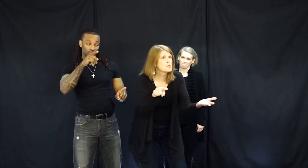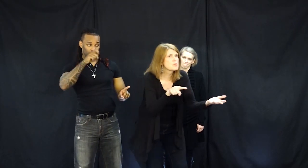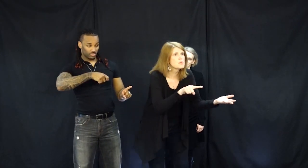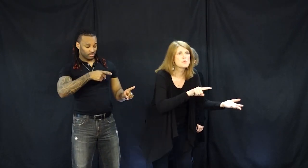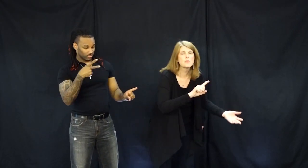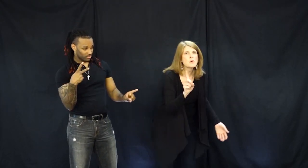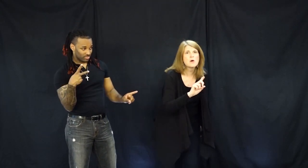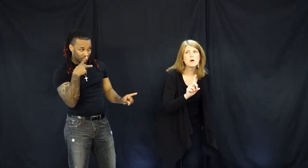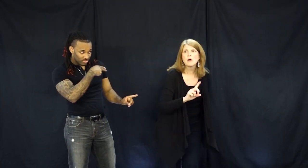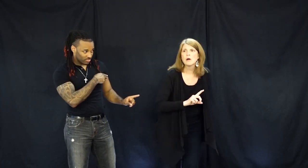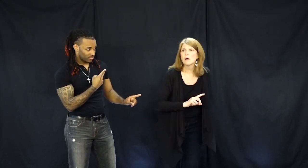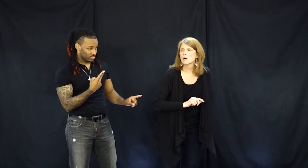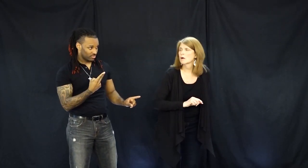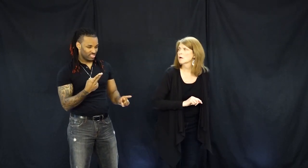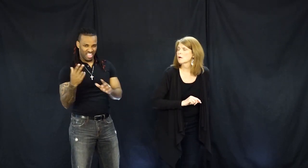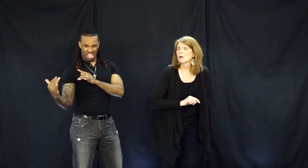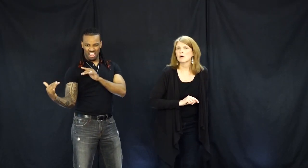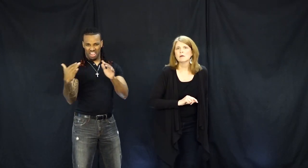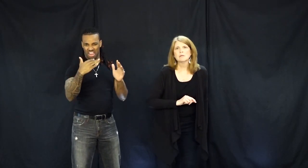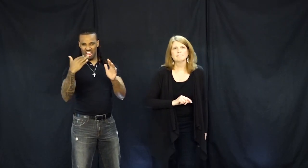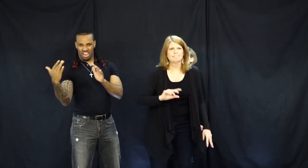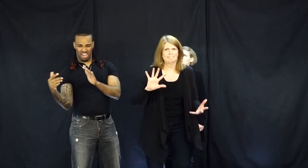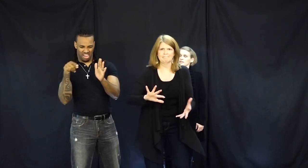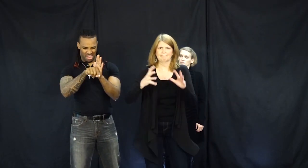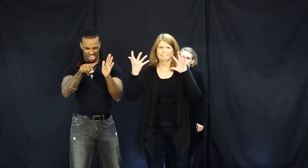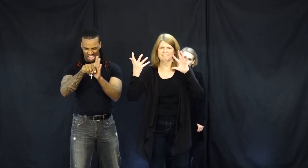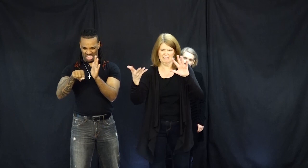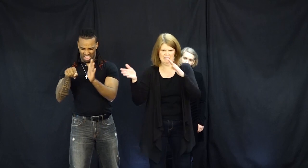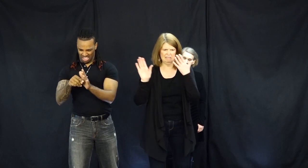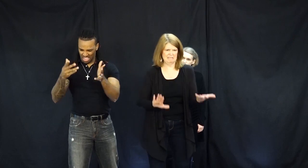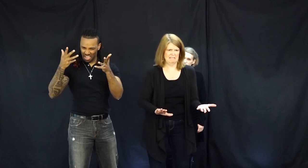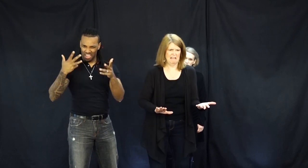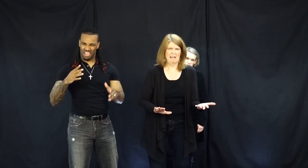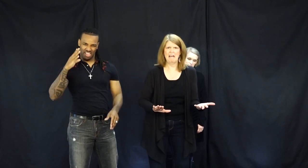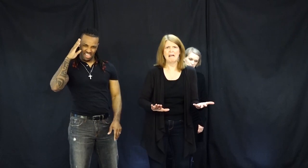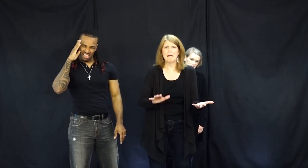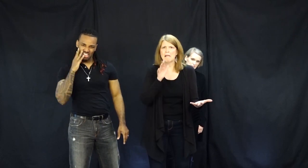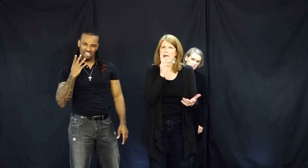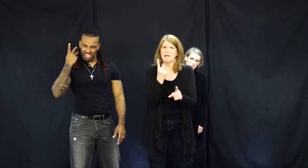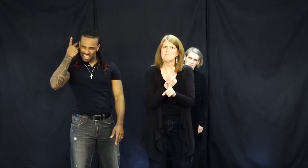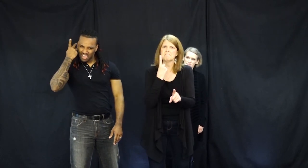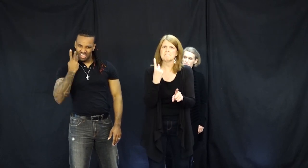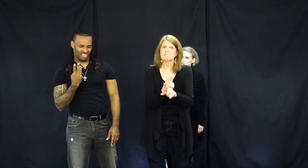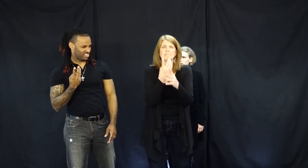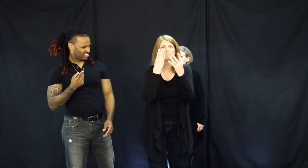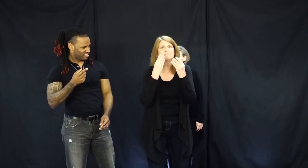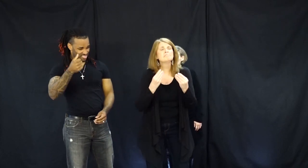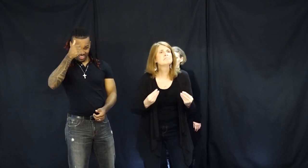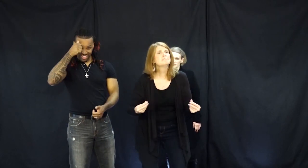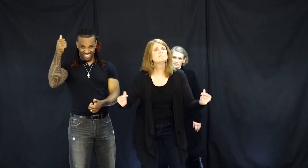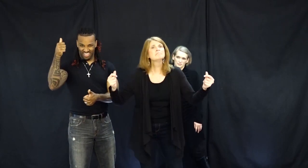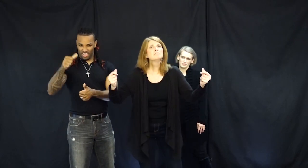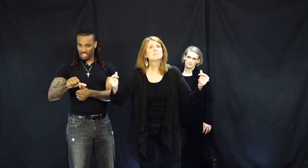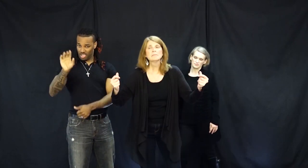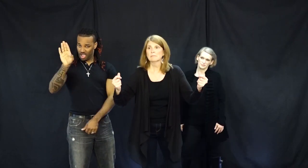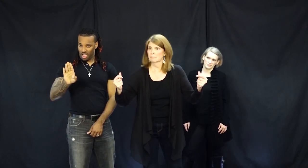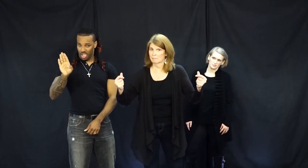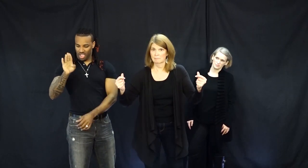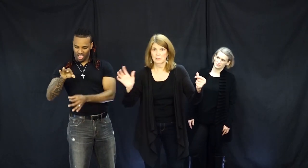listen to you with a straight face. Chaos and bloodshed bloodshed already are haunt not us. Honestly, you shouldn't even talk. Don't And what let them about lead